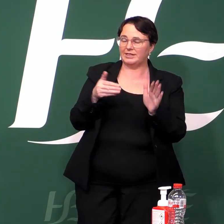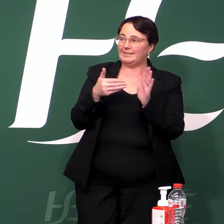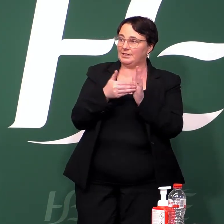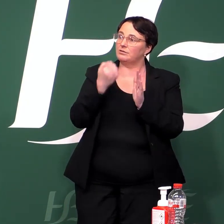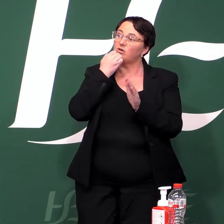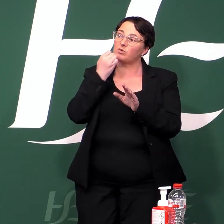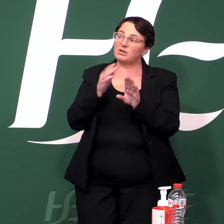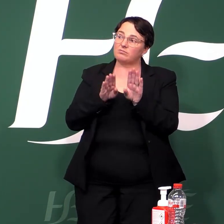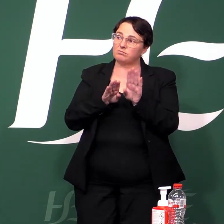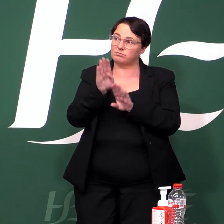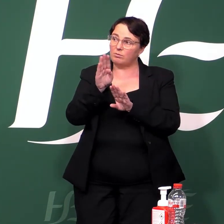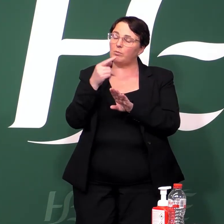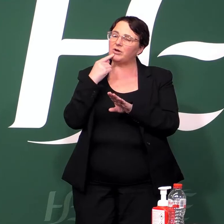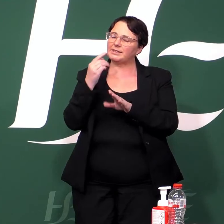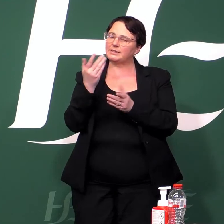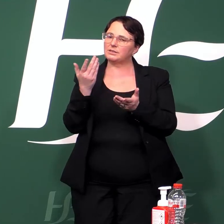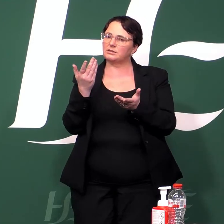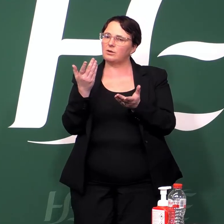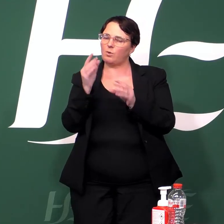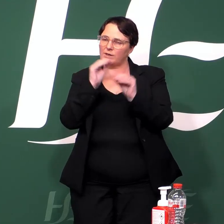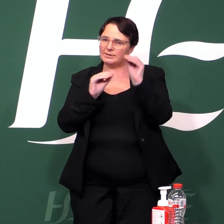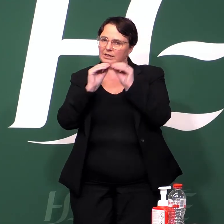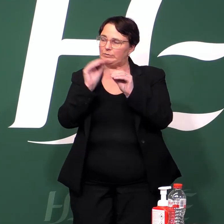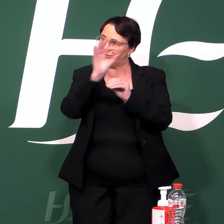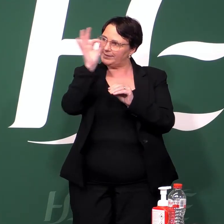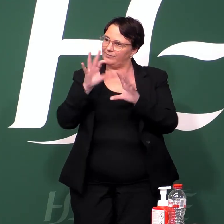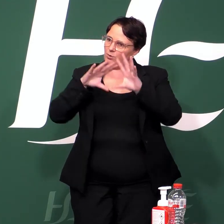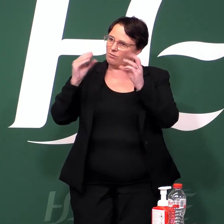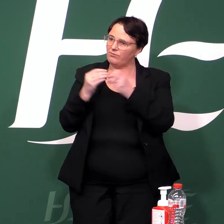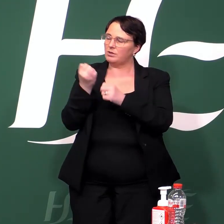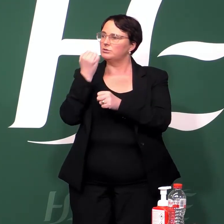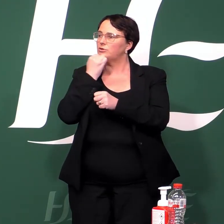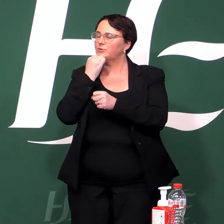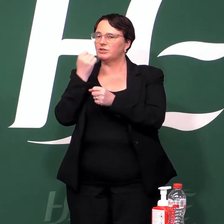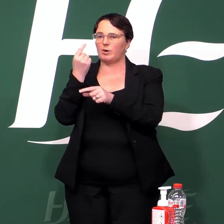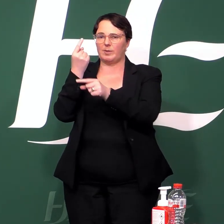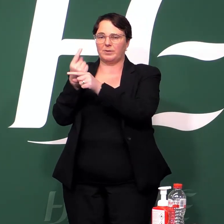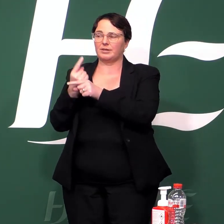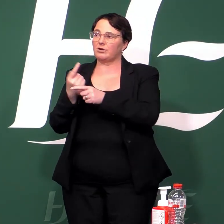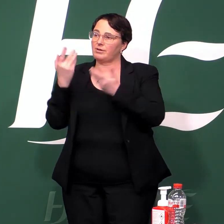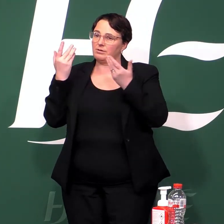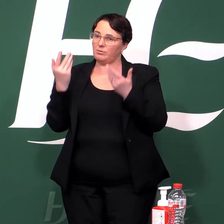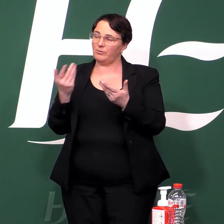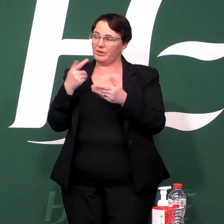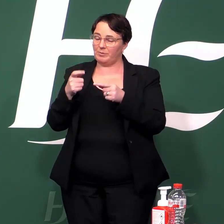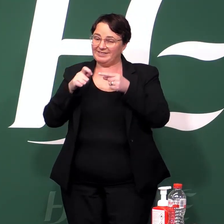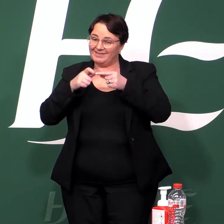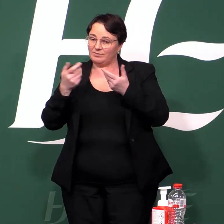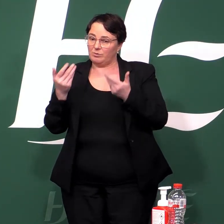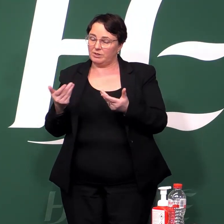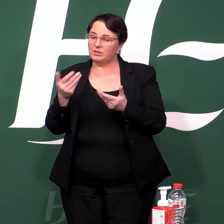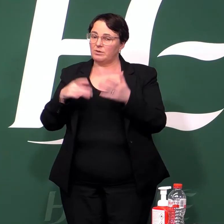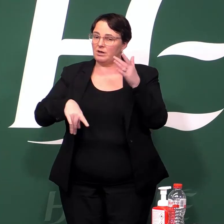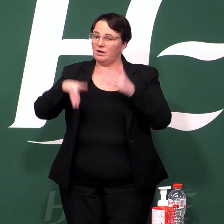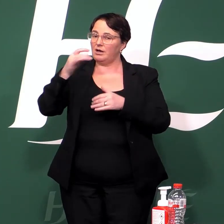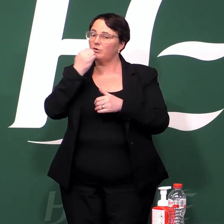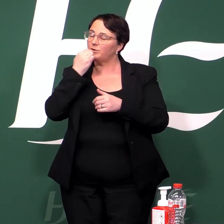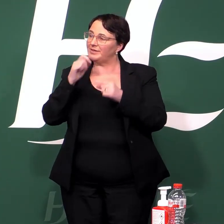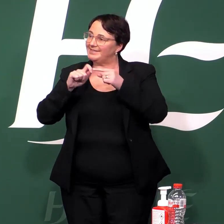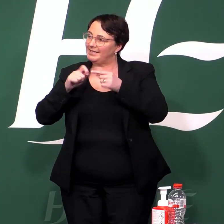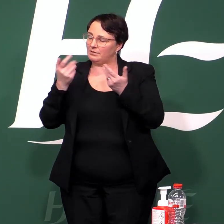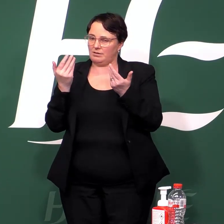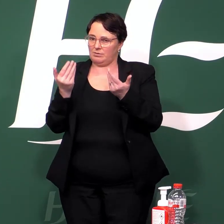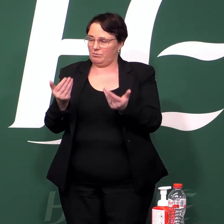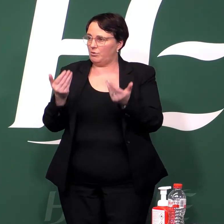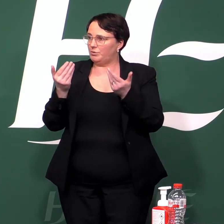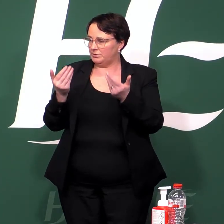but it's proportionate, I suppose, to the overall numbers that are there and the numbers that are being tested. So there are extensive numbers, I suppose, being